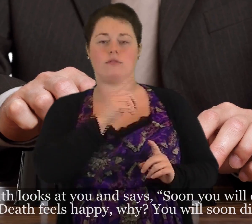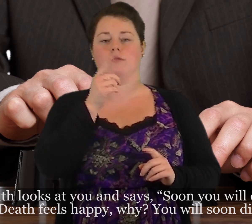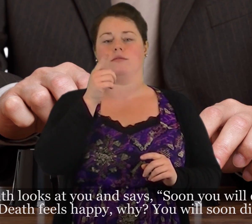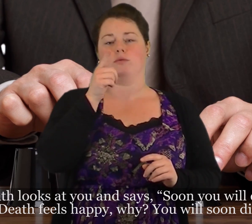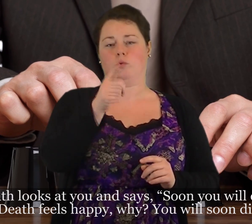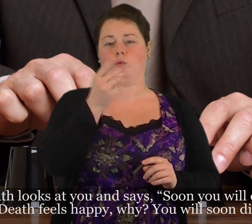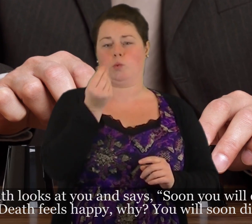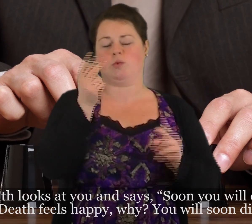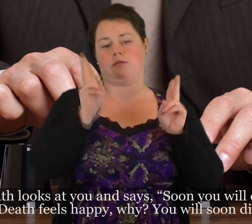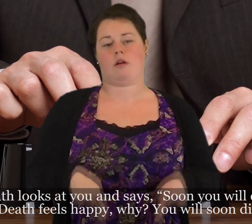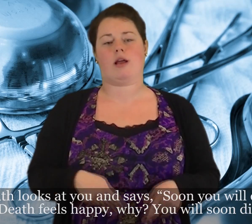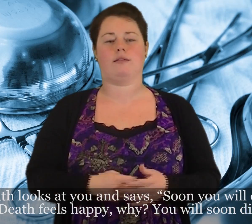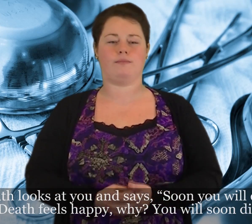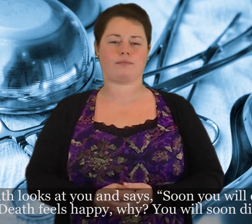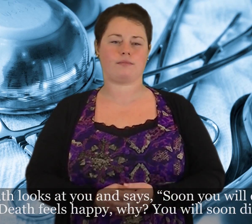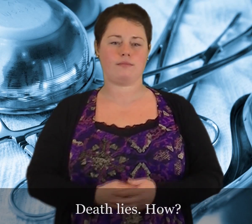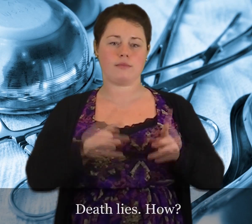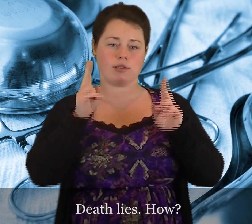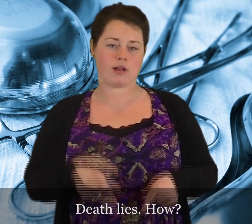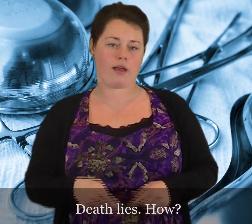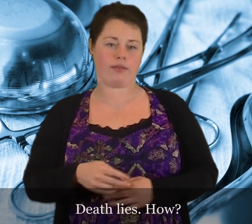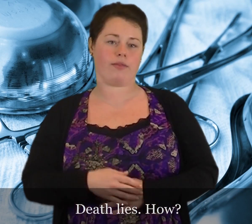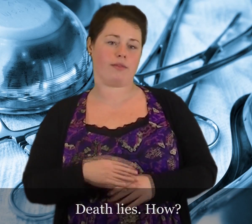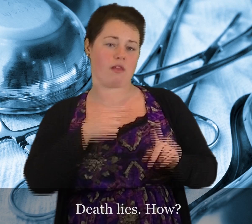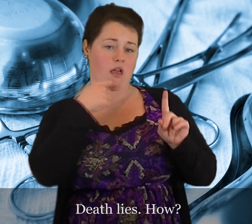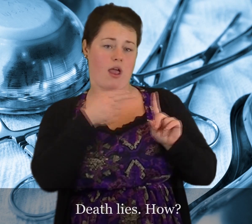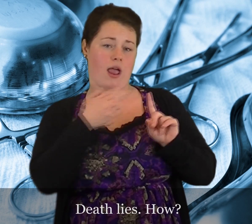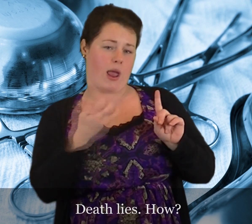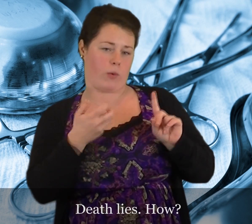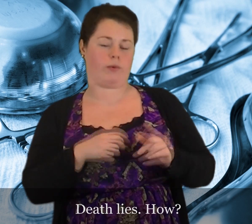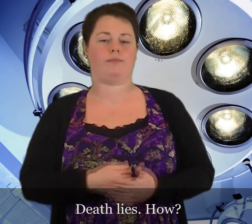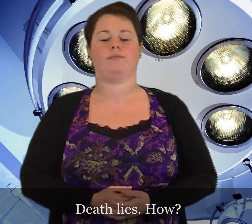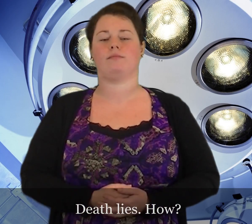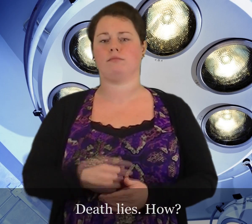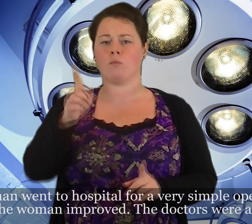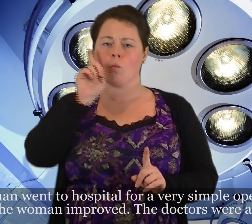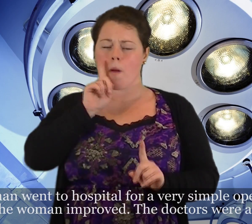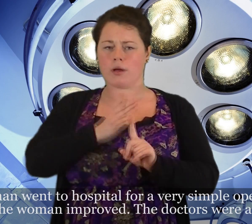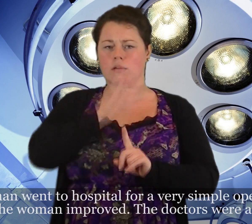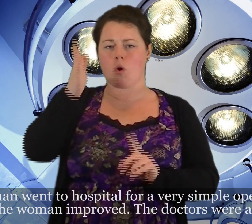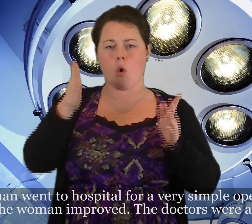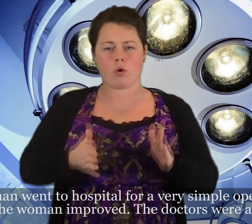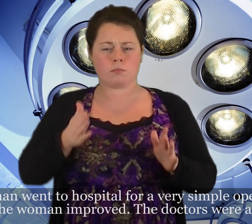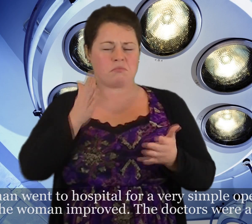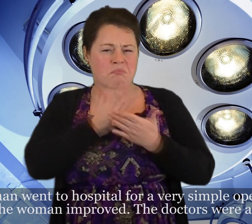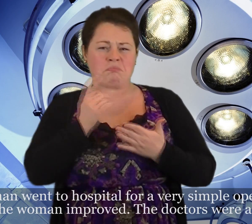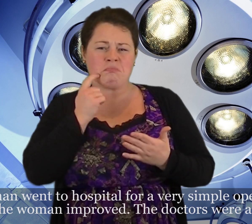so dishonest. I know a lady not so very long ago. She had an operation. It wasn't a particularly